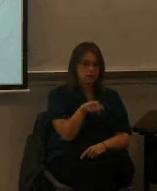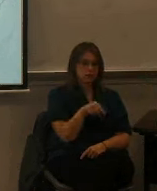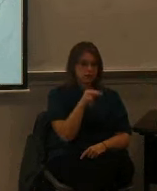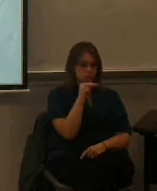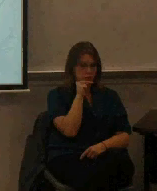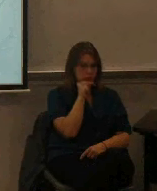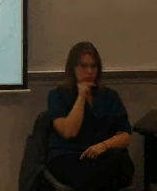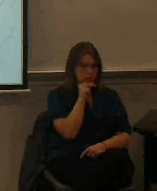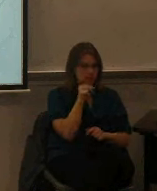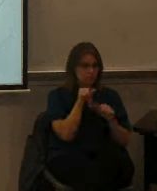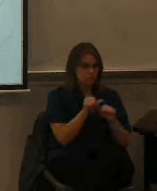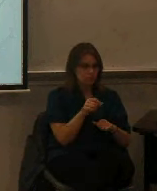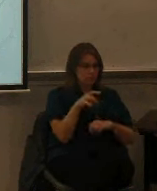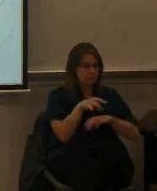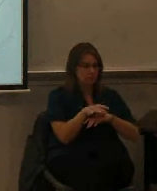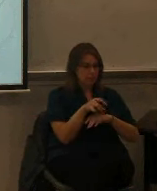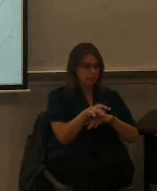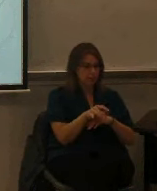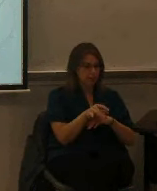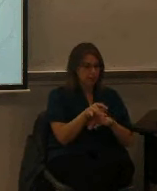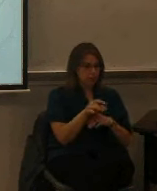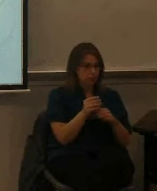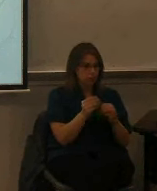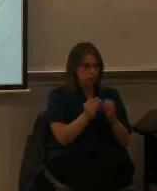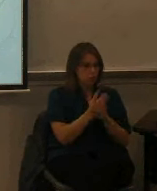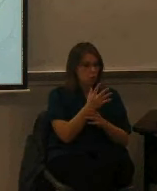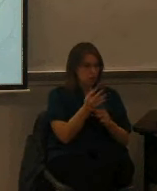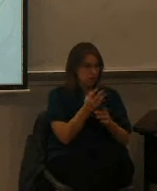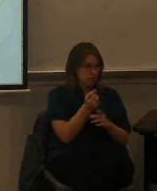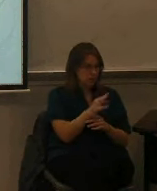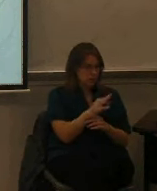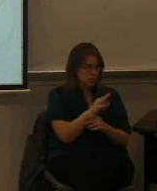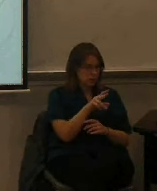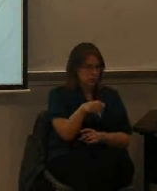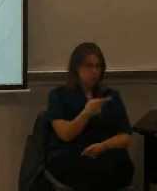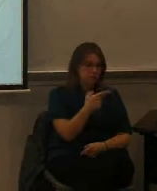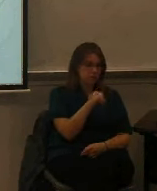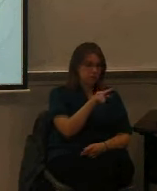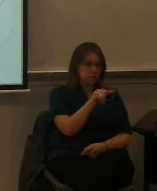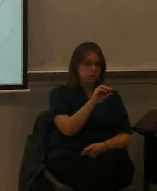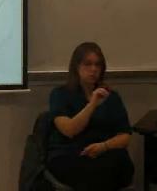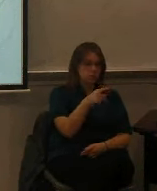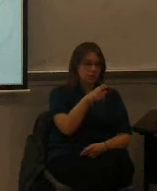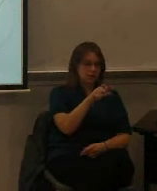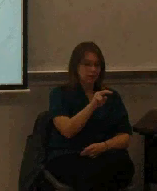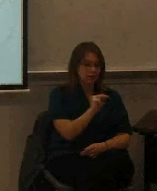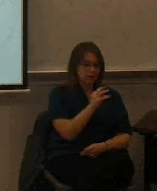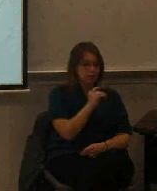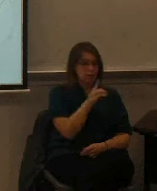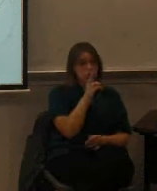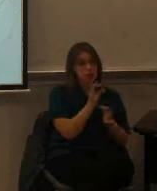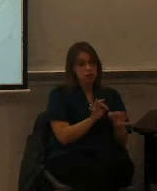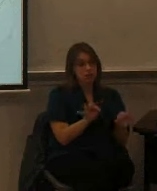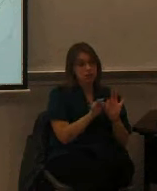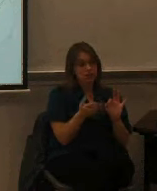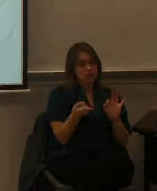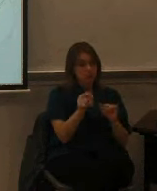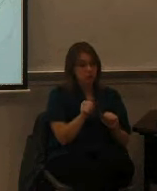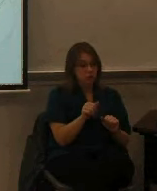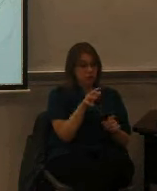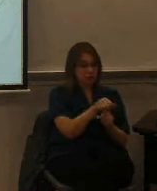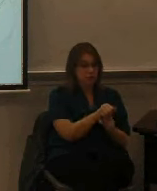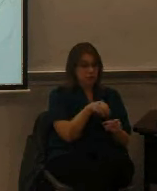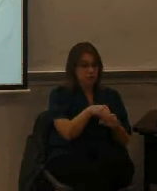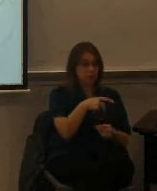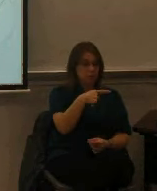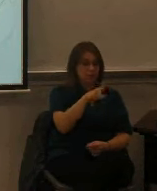these nutrients were able to stimulate growth of the phytoplankton, and what was really important was the stuff you could catch in a